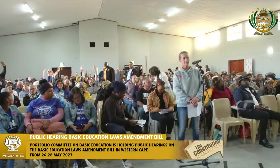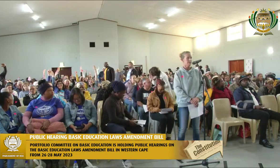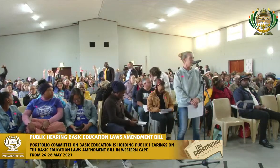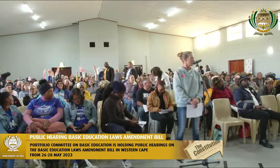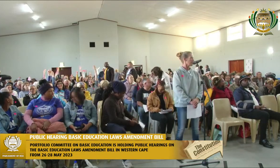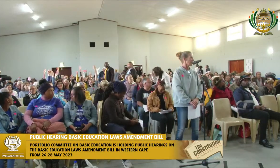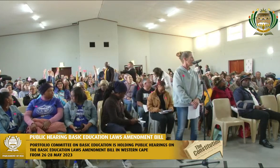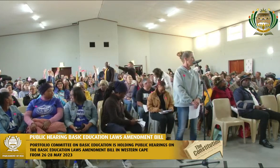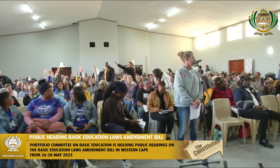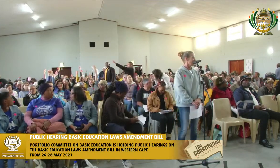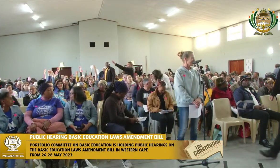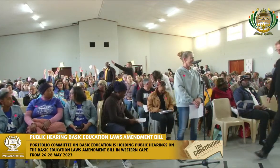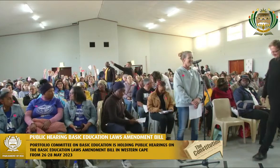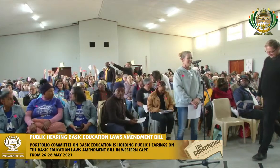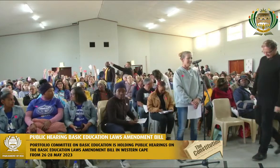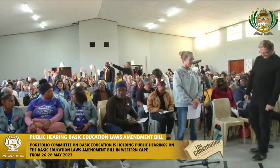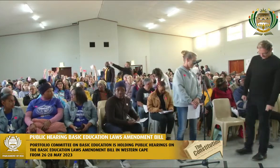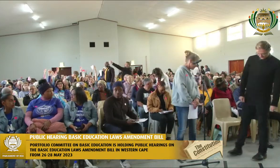Yes.